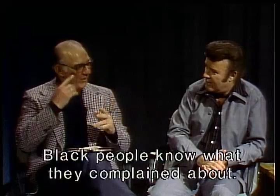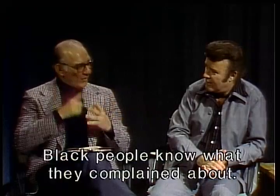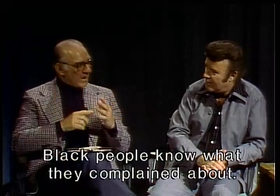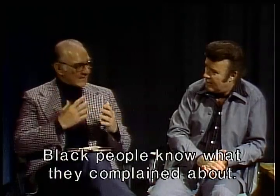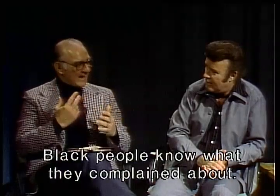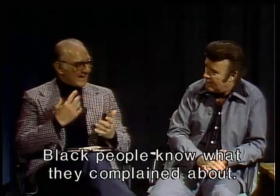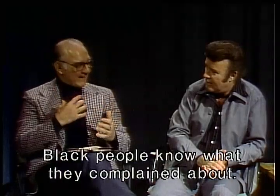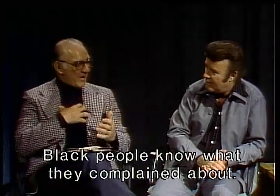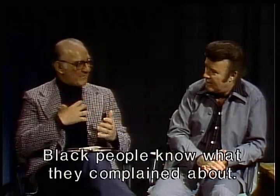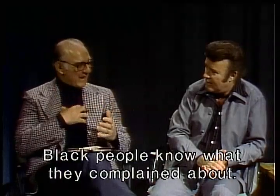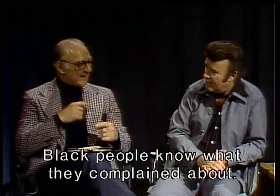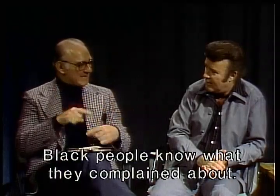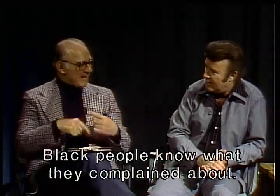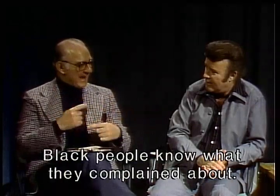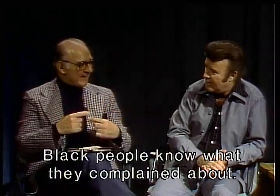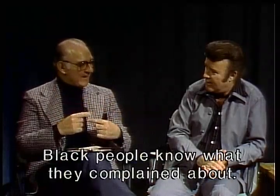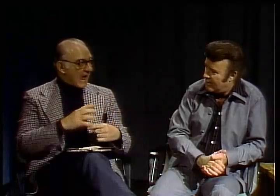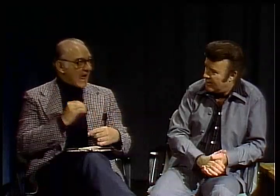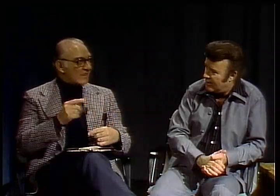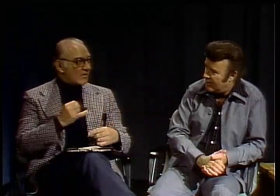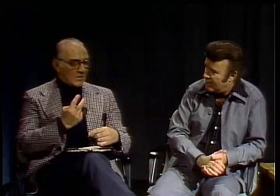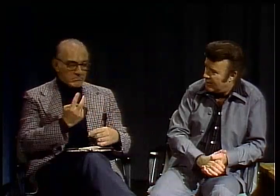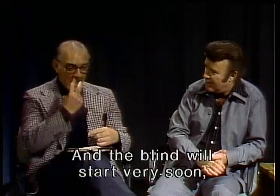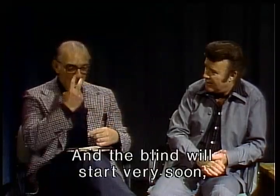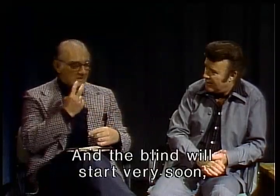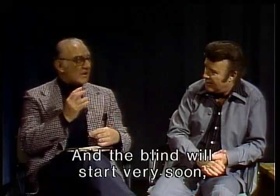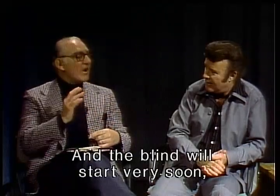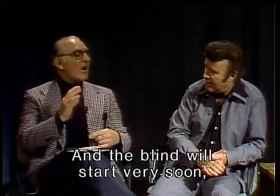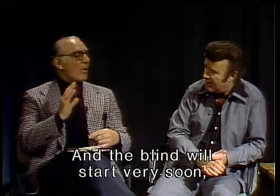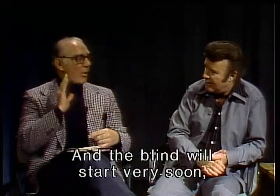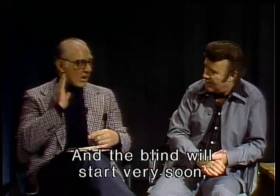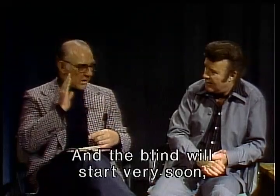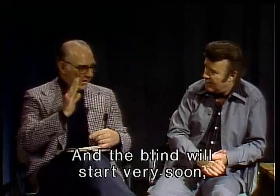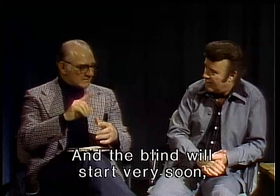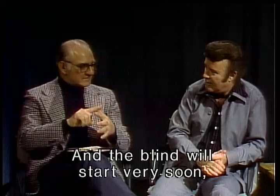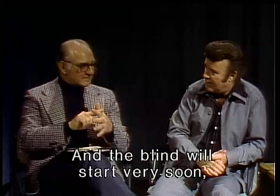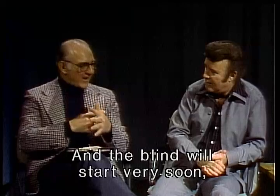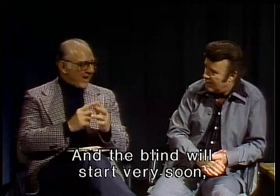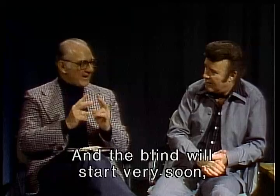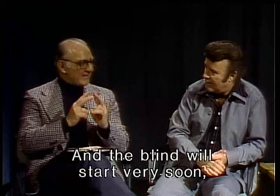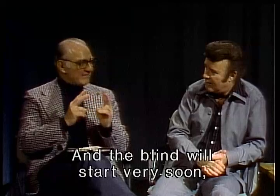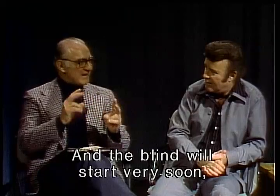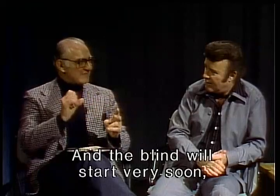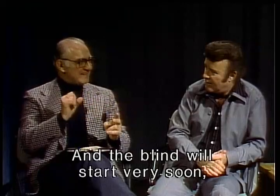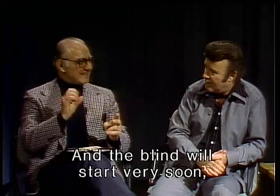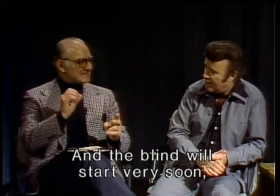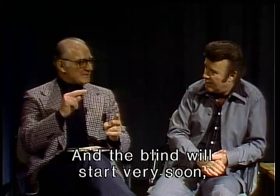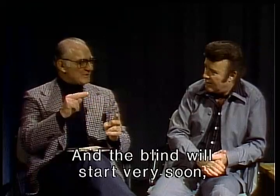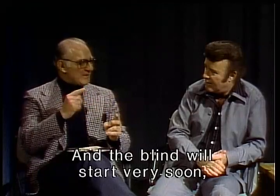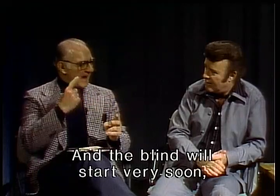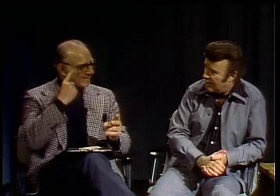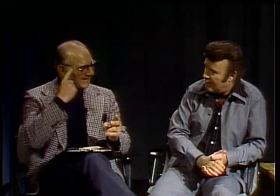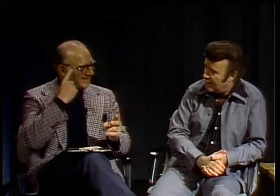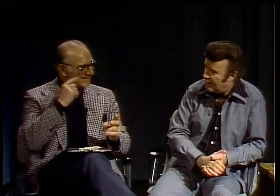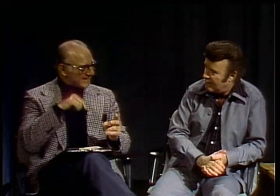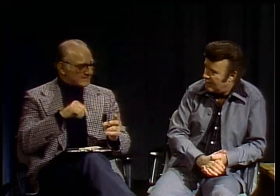what they complained about. And the bond will start very soon, I think. This is